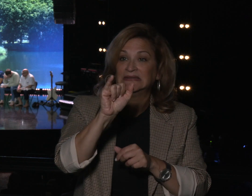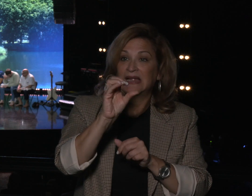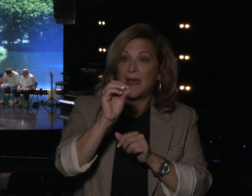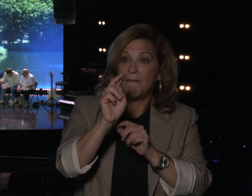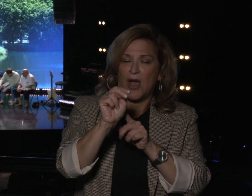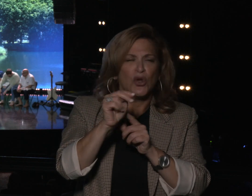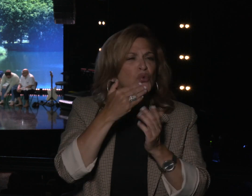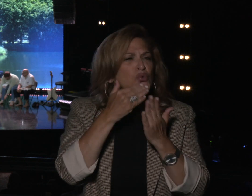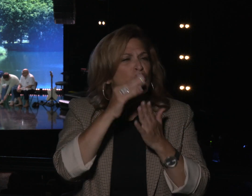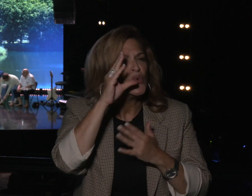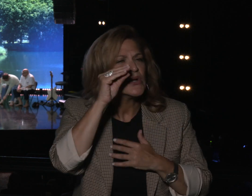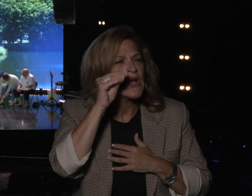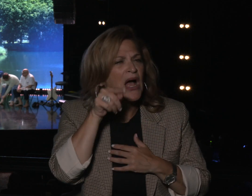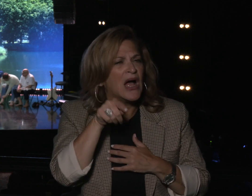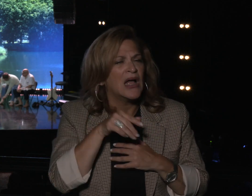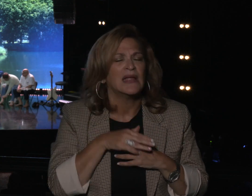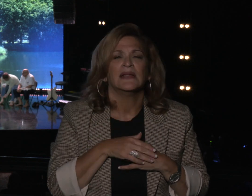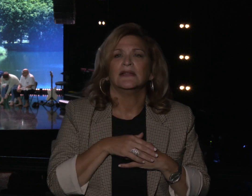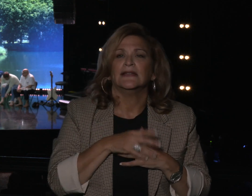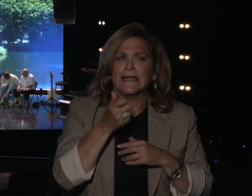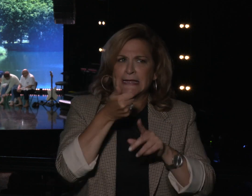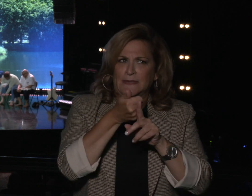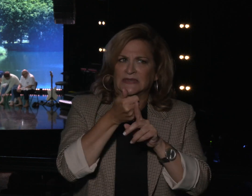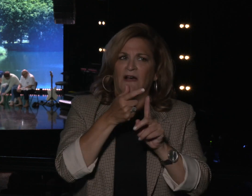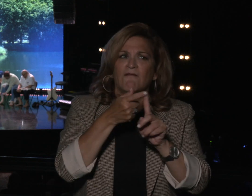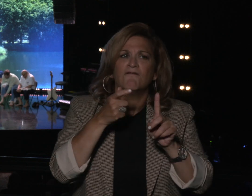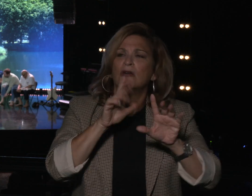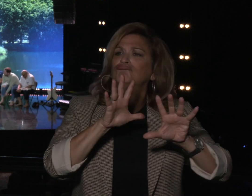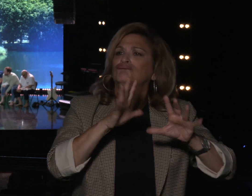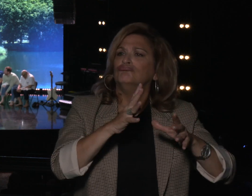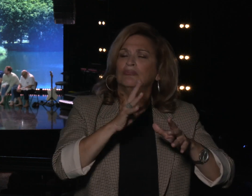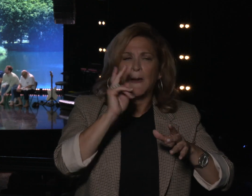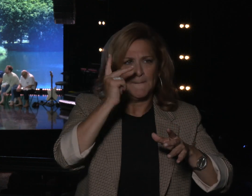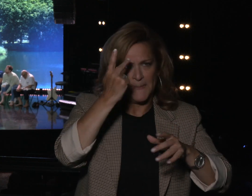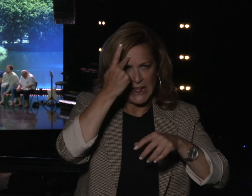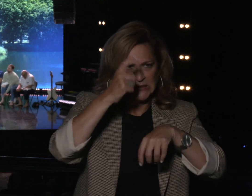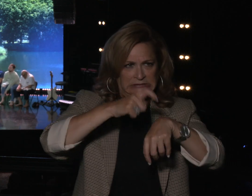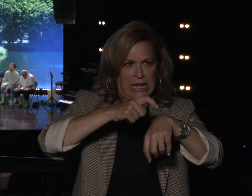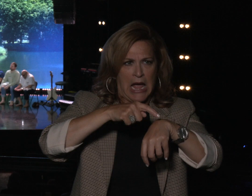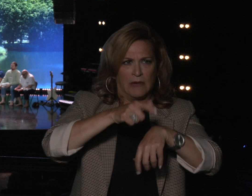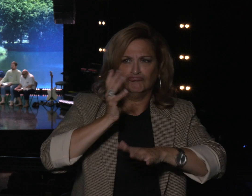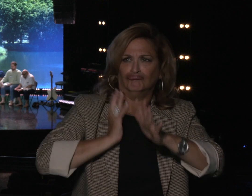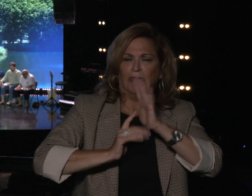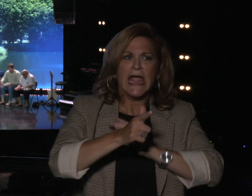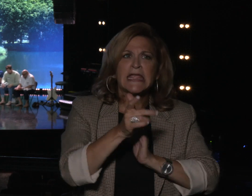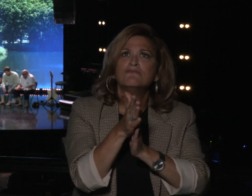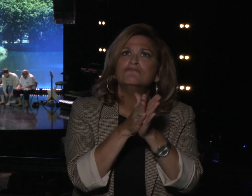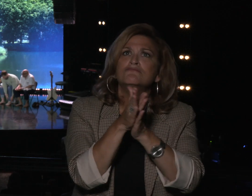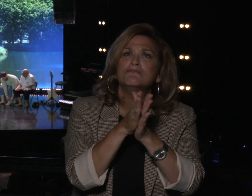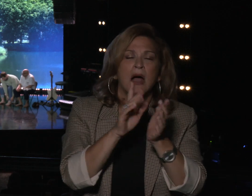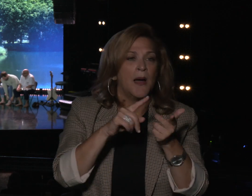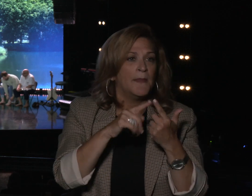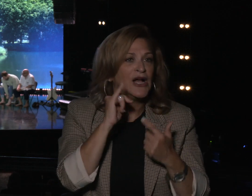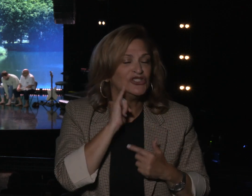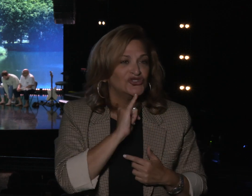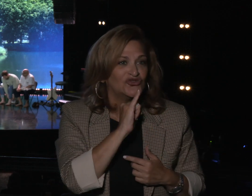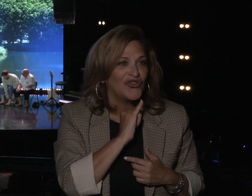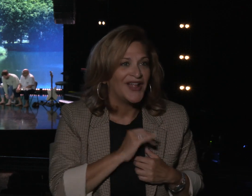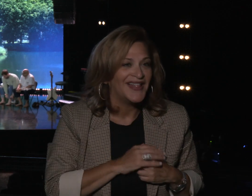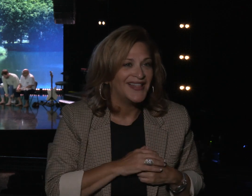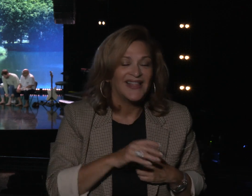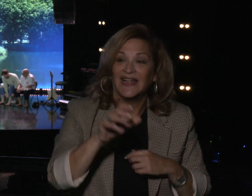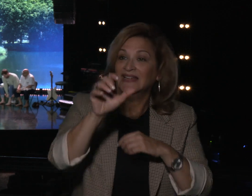Because of the name the Zealot, it tells us that he was from a political party, and so he's very passionate about Israel. He was very passionate about